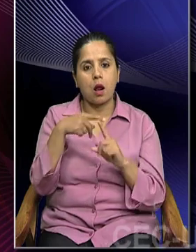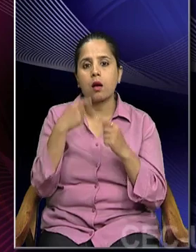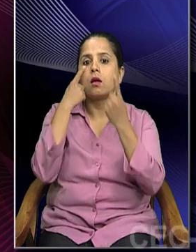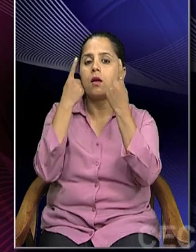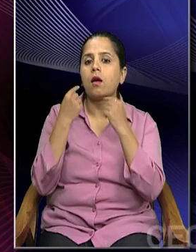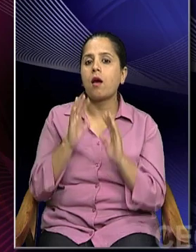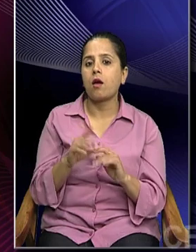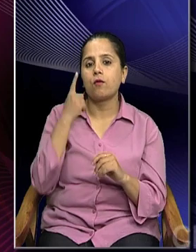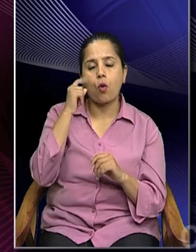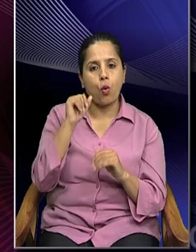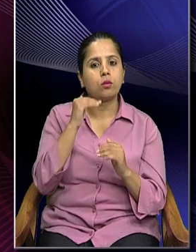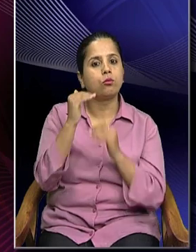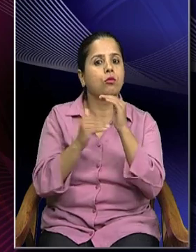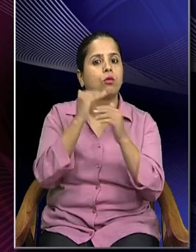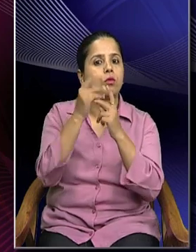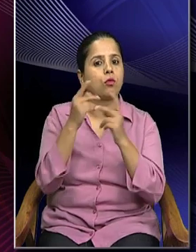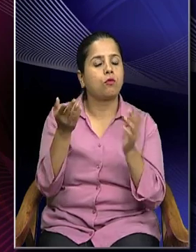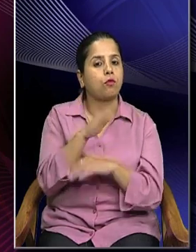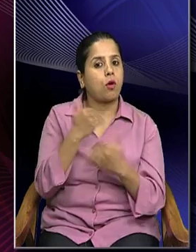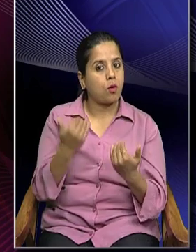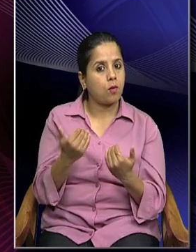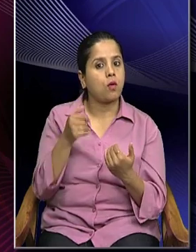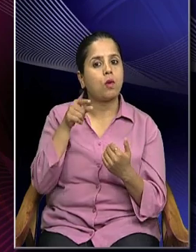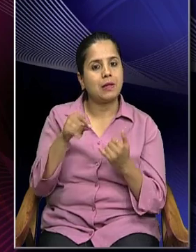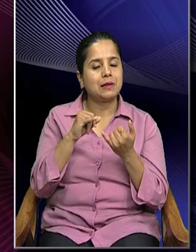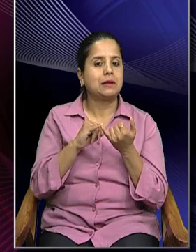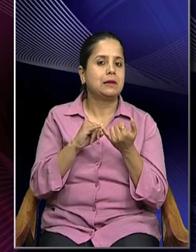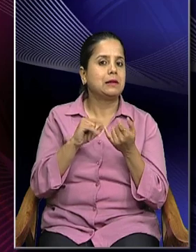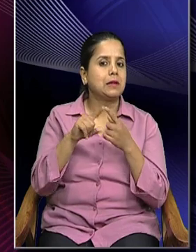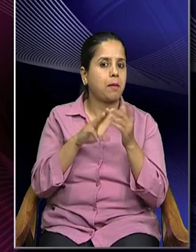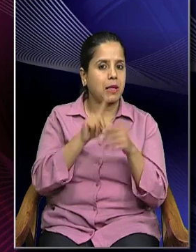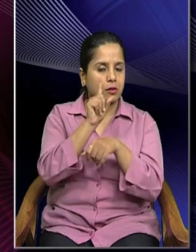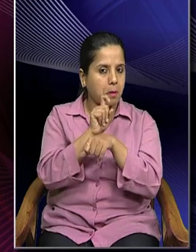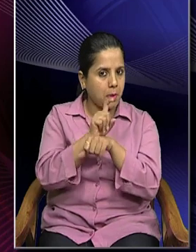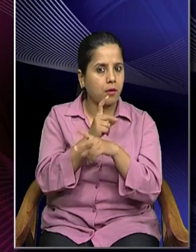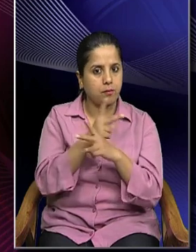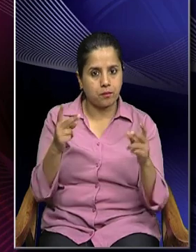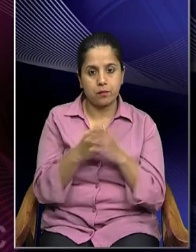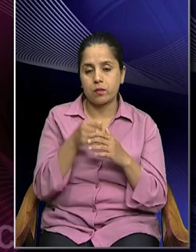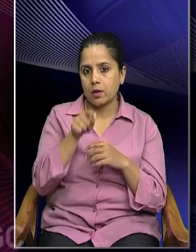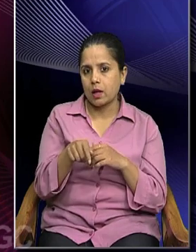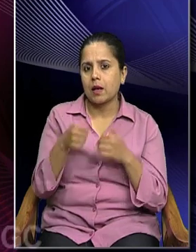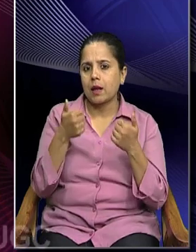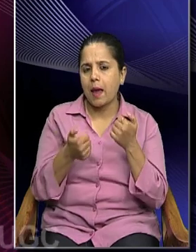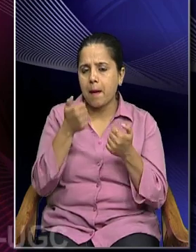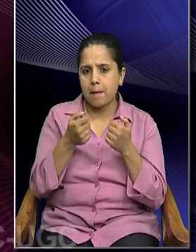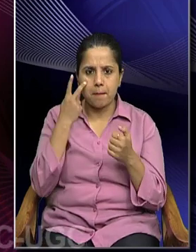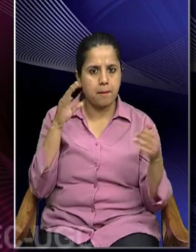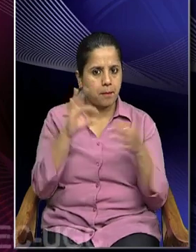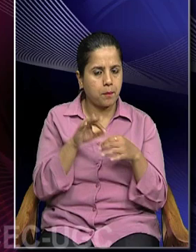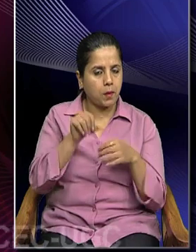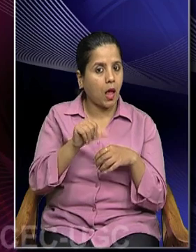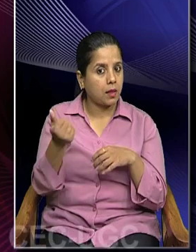assessed on their progress throughout the semester. The game-based assessment is